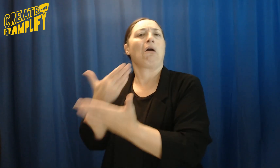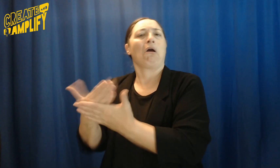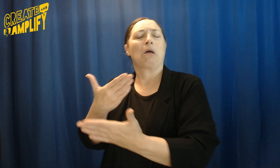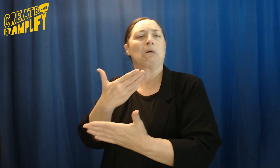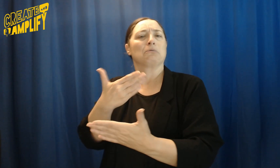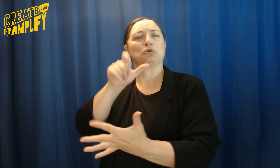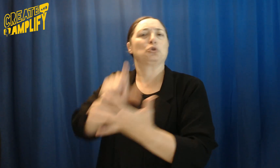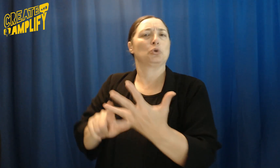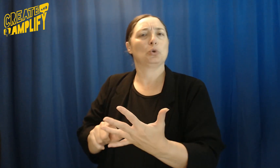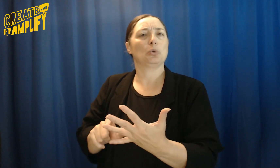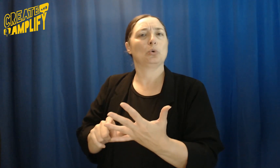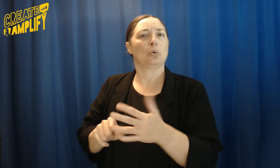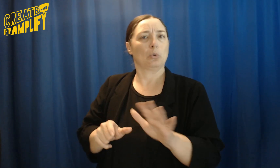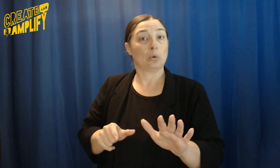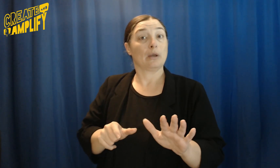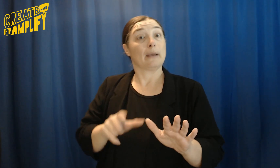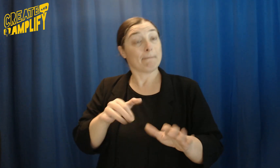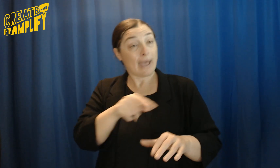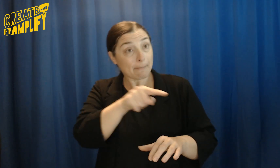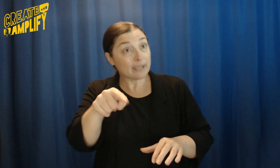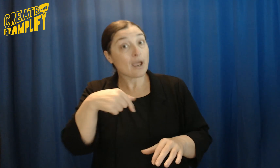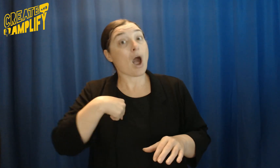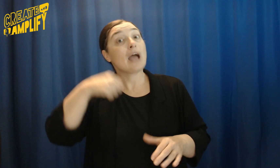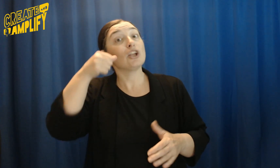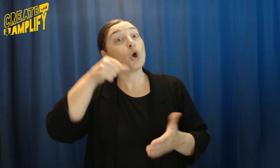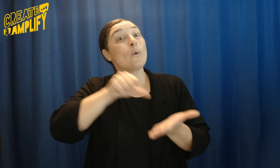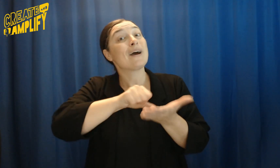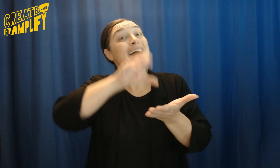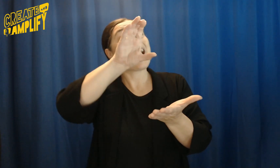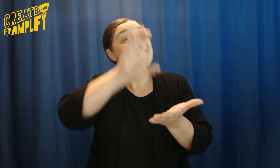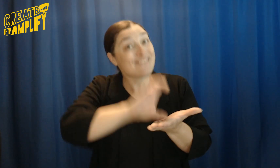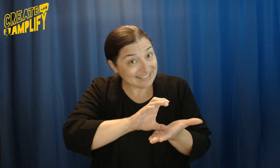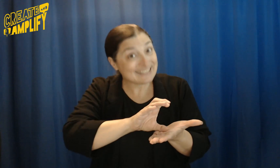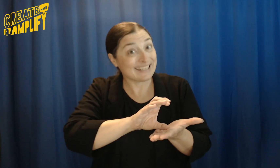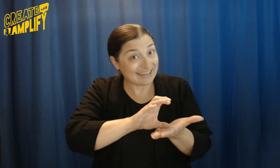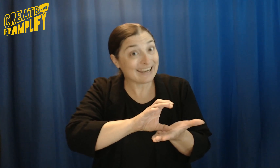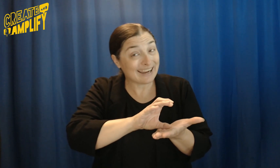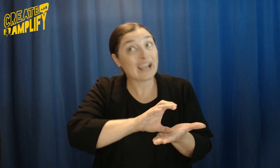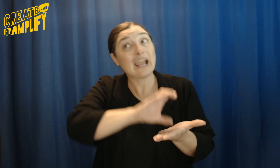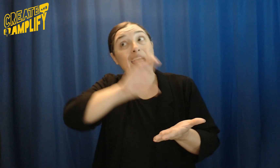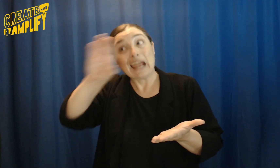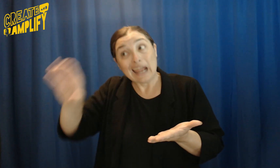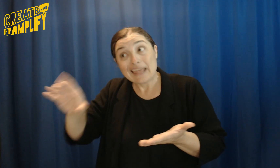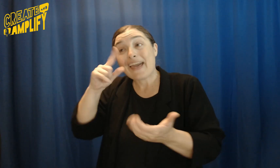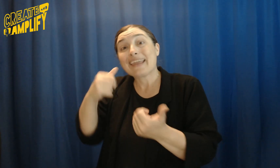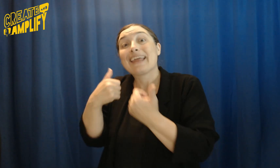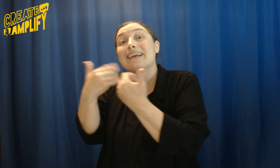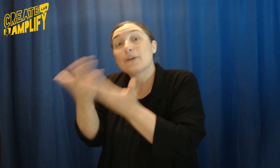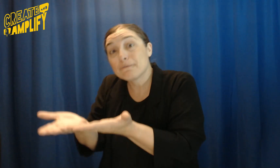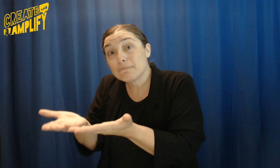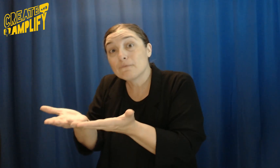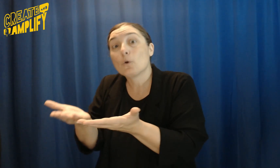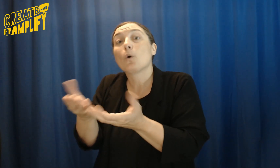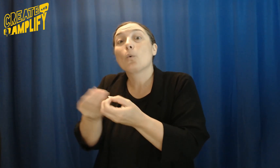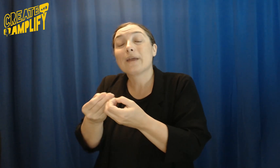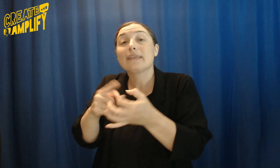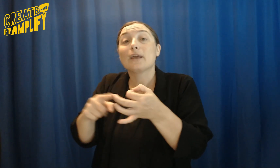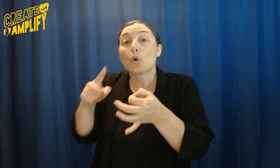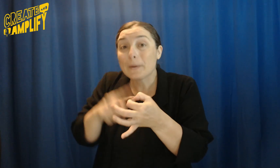I know a funding body who can equip you with people and resources and time and backing